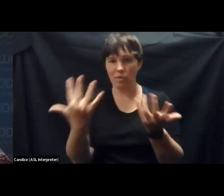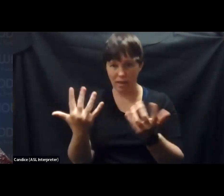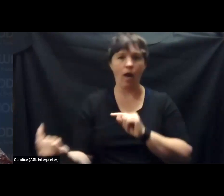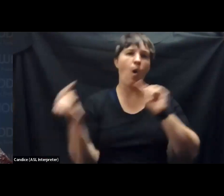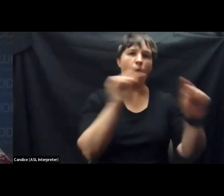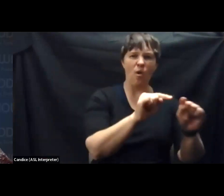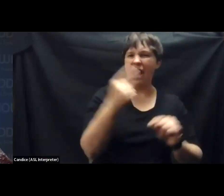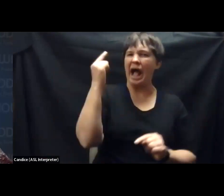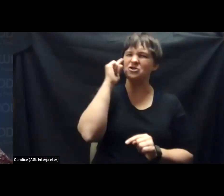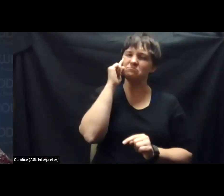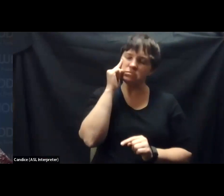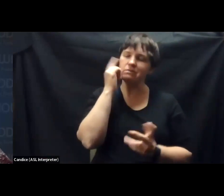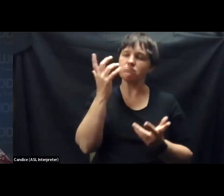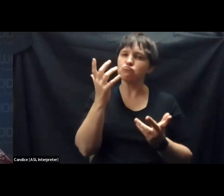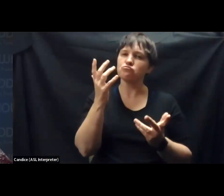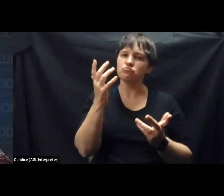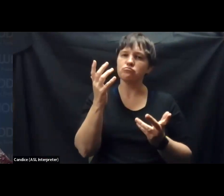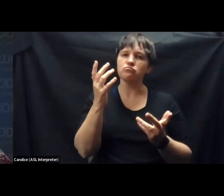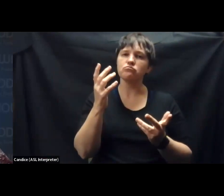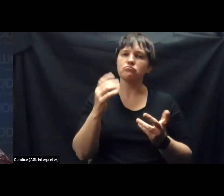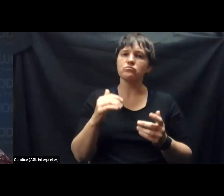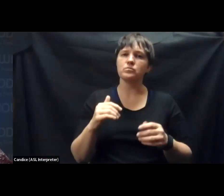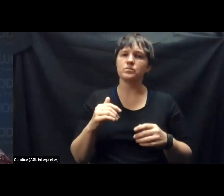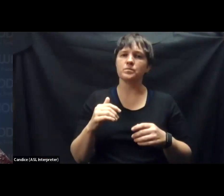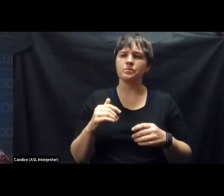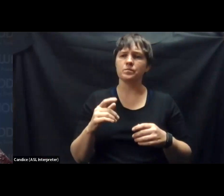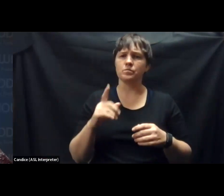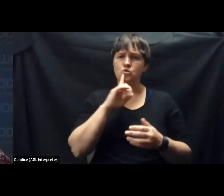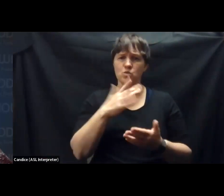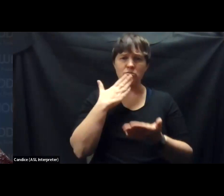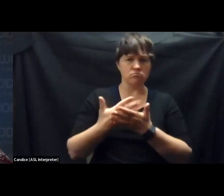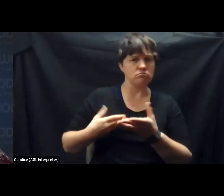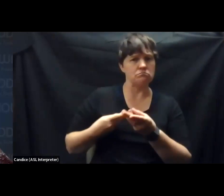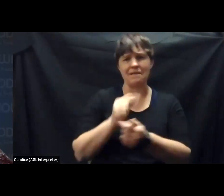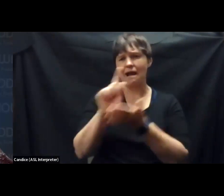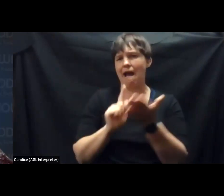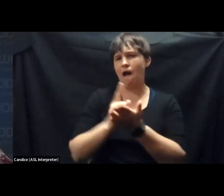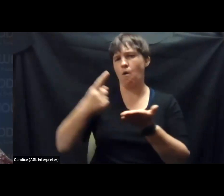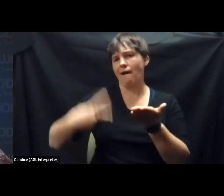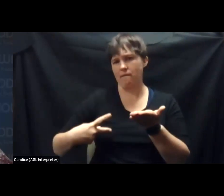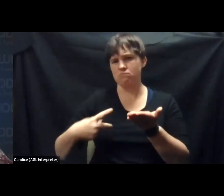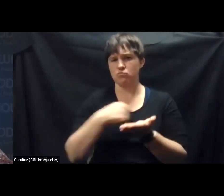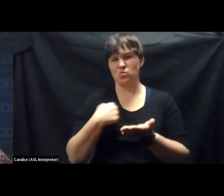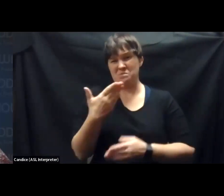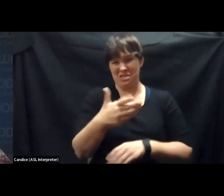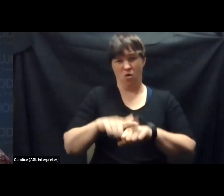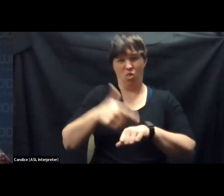it. I just think it was a well spent hour and a half. And we were actually